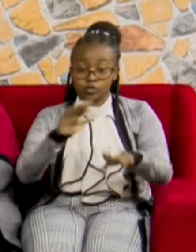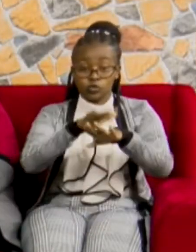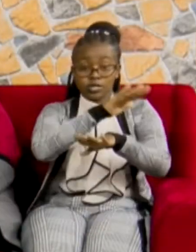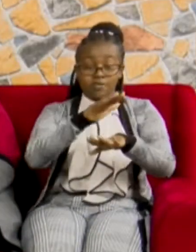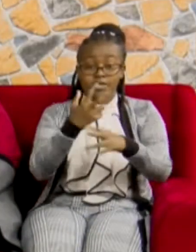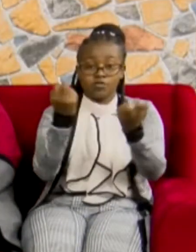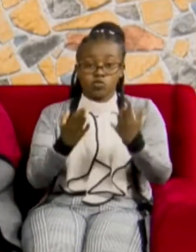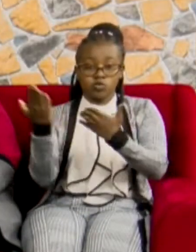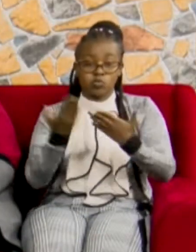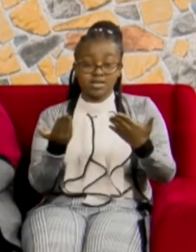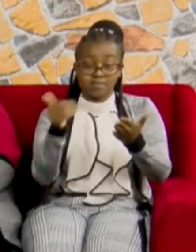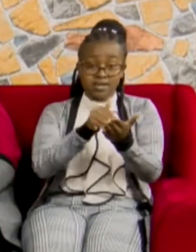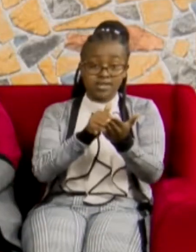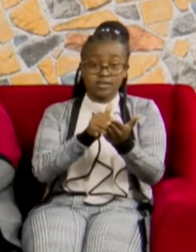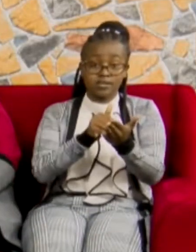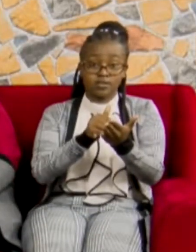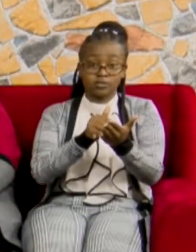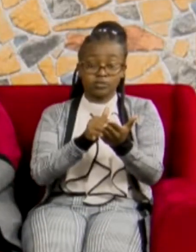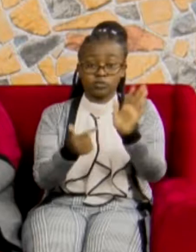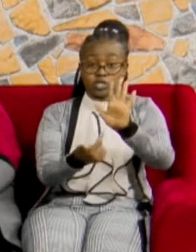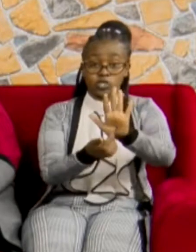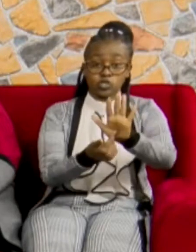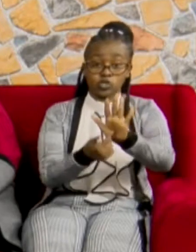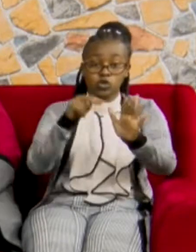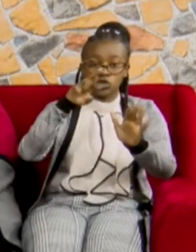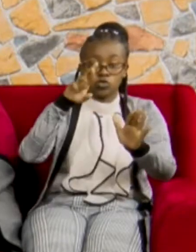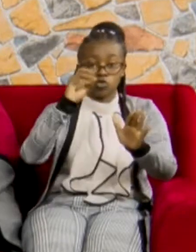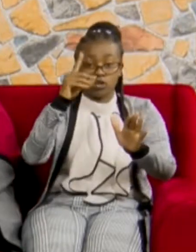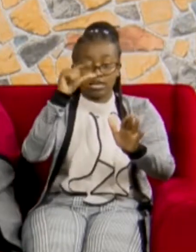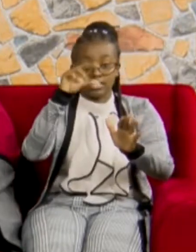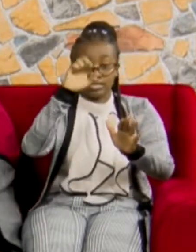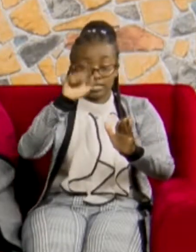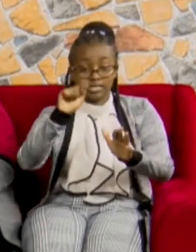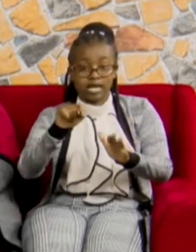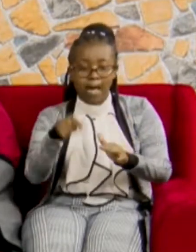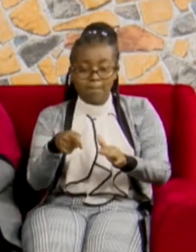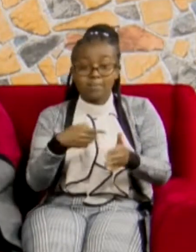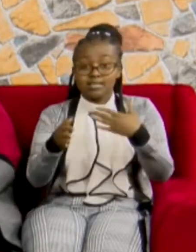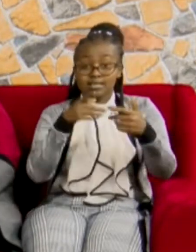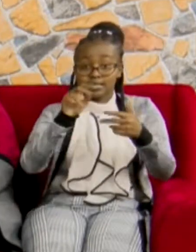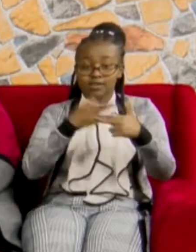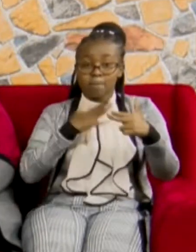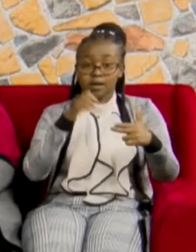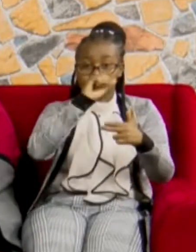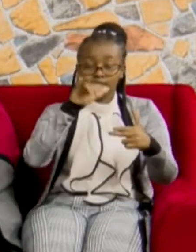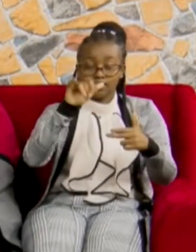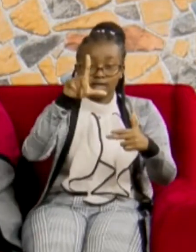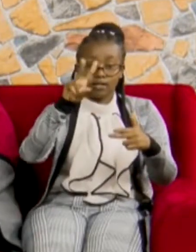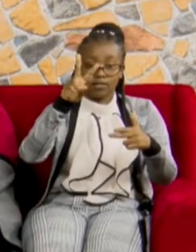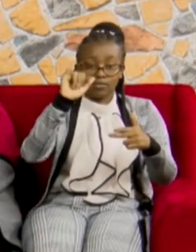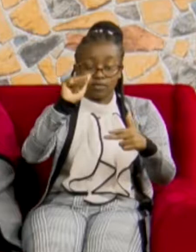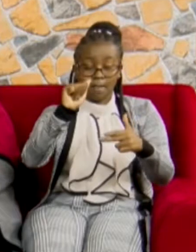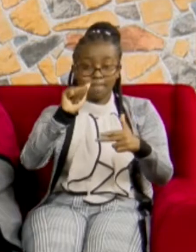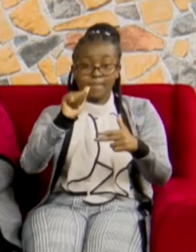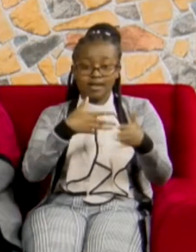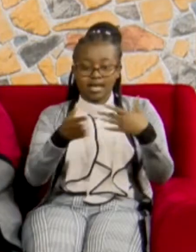evening, viewers, and welcome again to your show Neuro Digest here on Science TV with me, Sylvia Moramuchabo, your host,